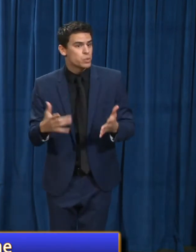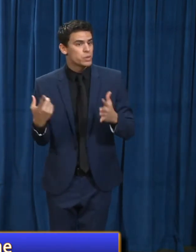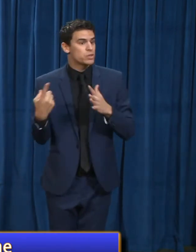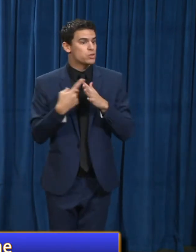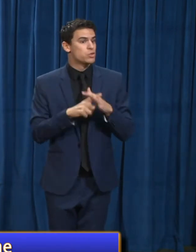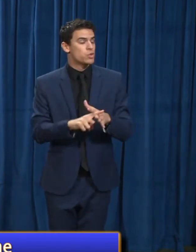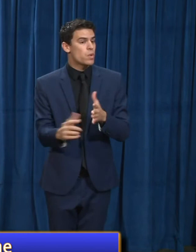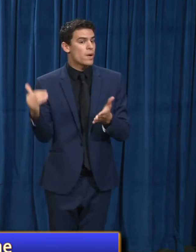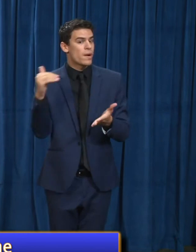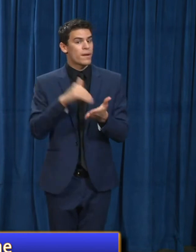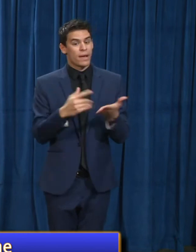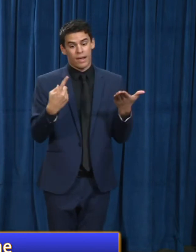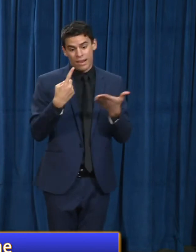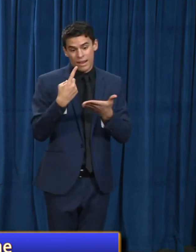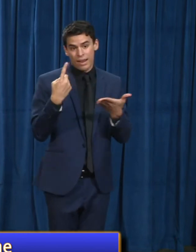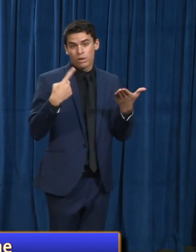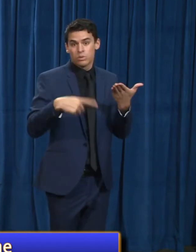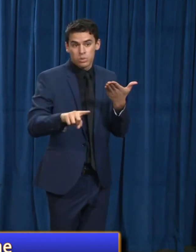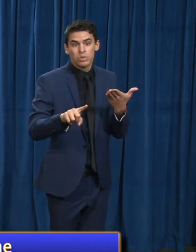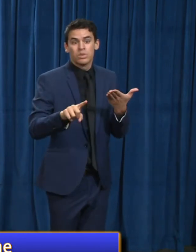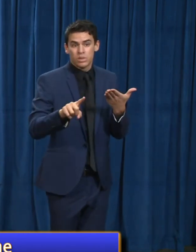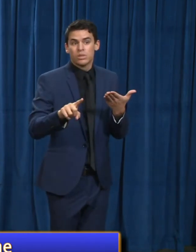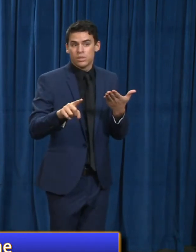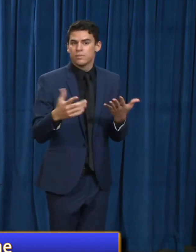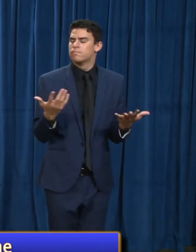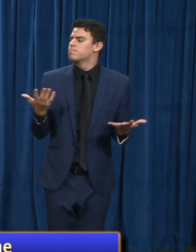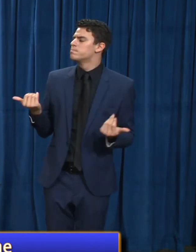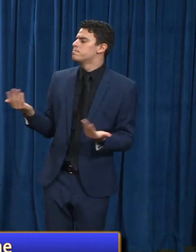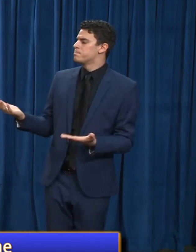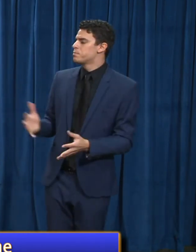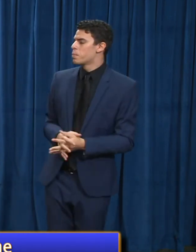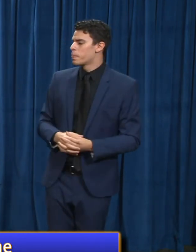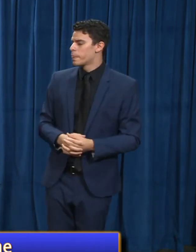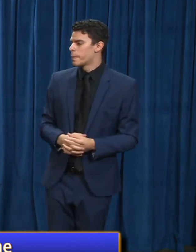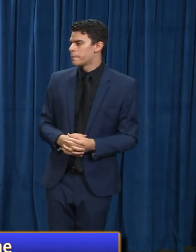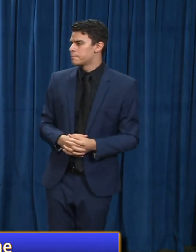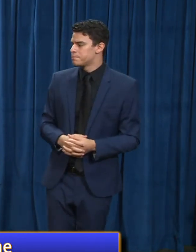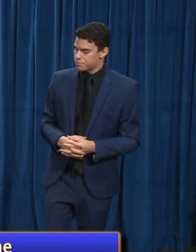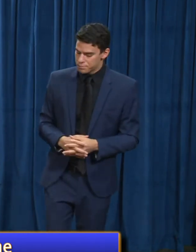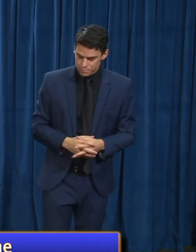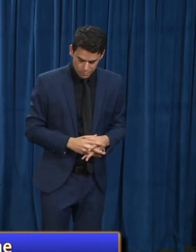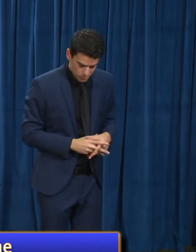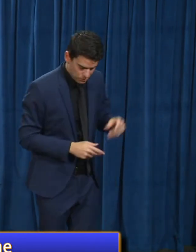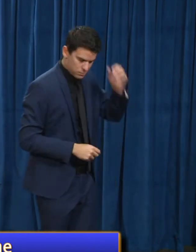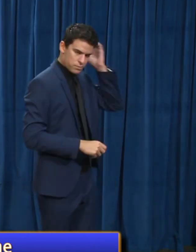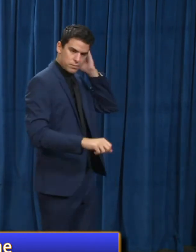again next week as we monitor cases going up. Yes.